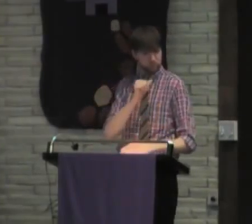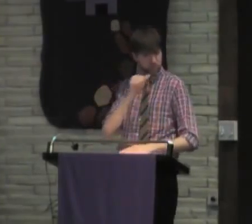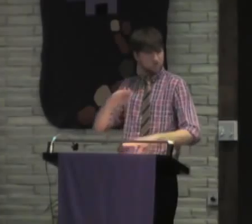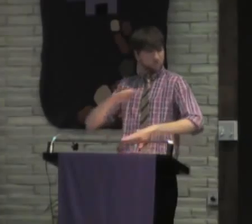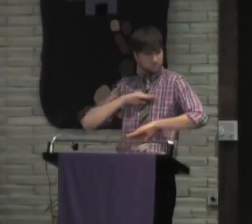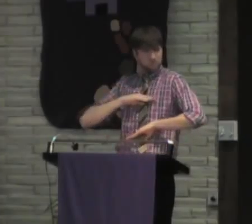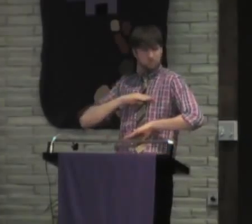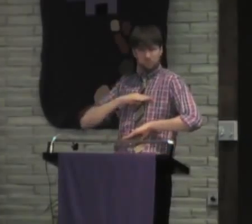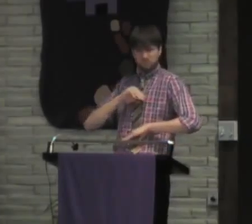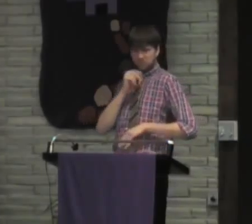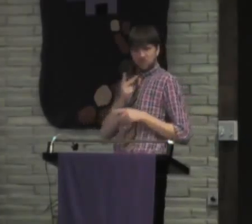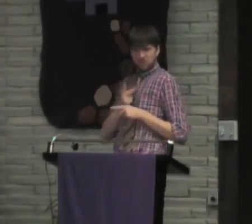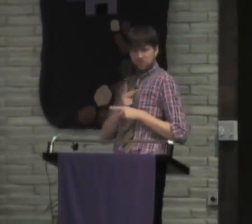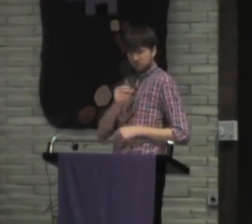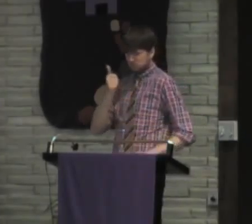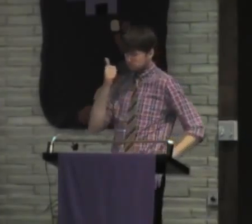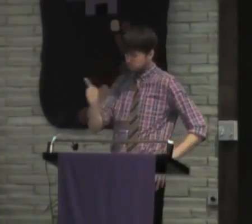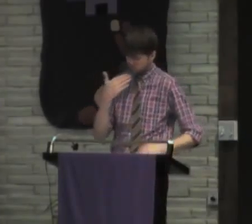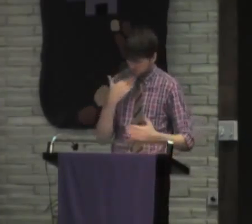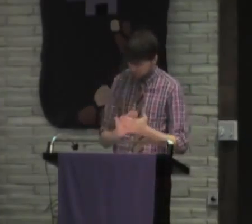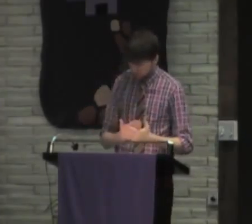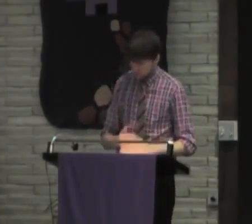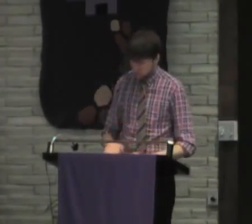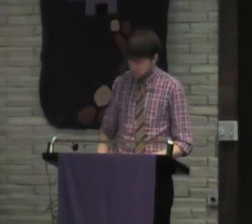we don't feel good, we don't feel satisfied.